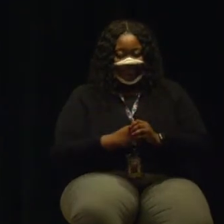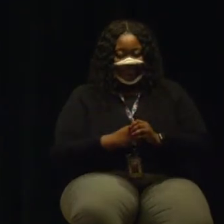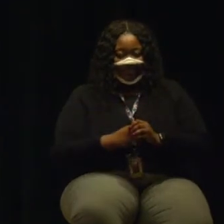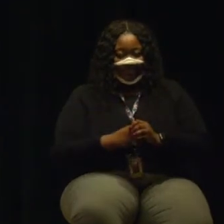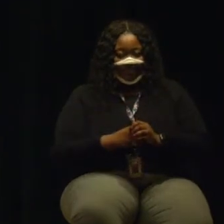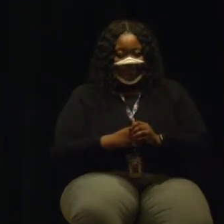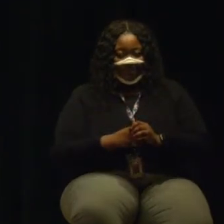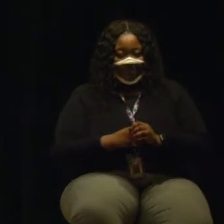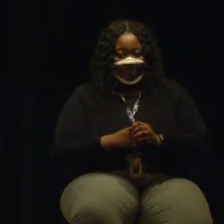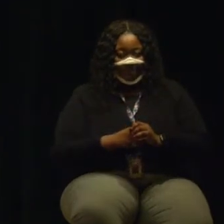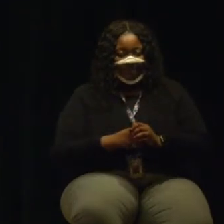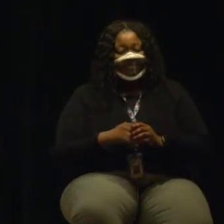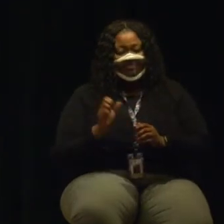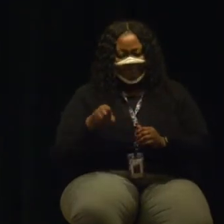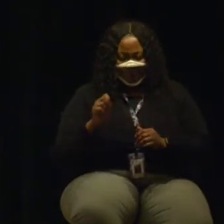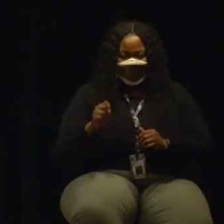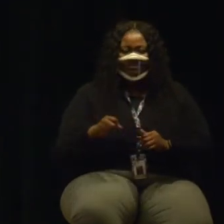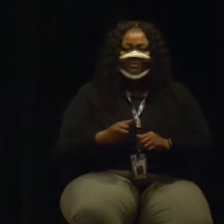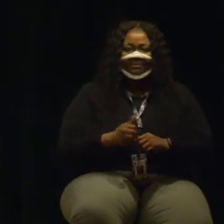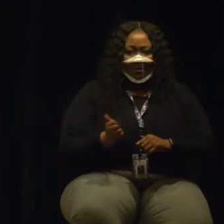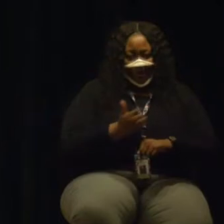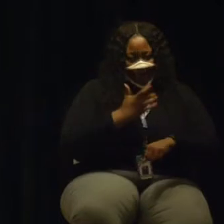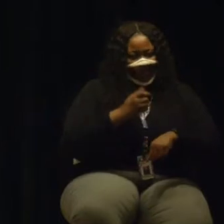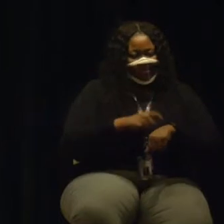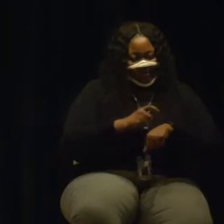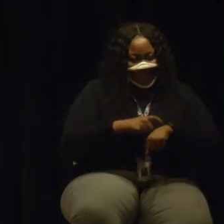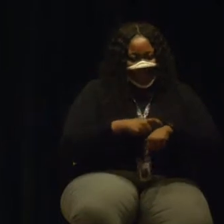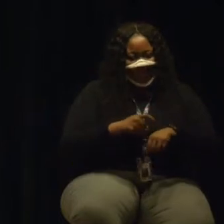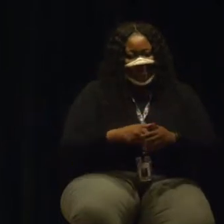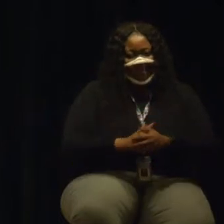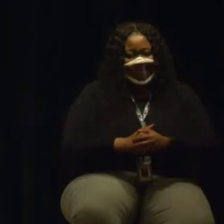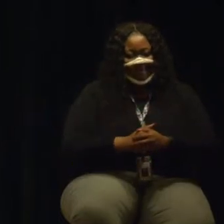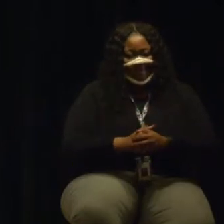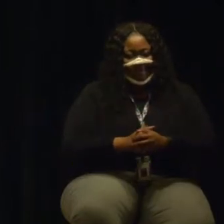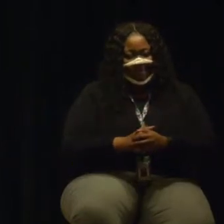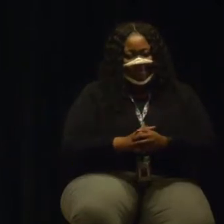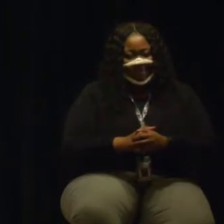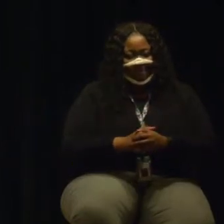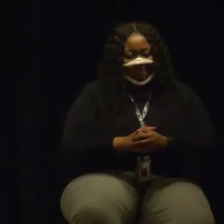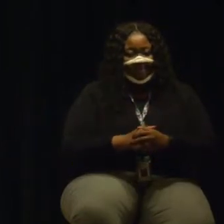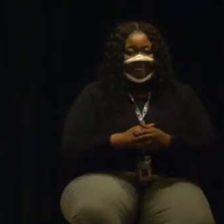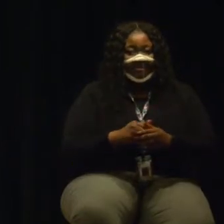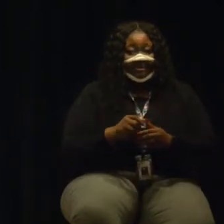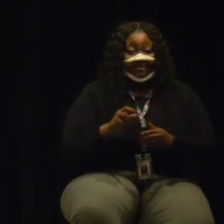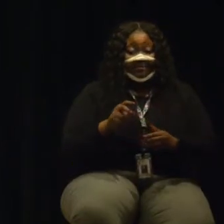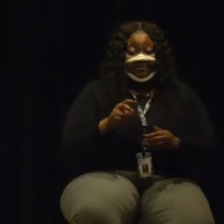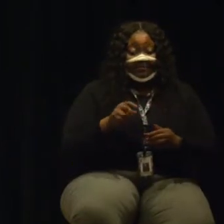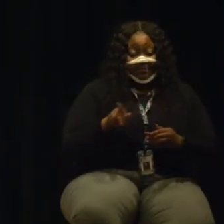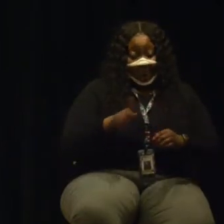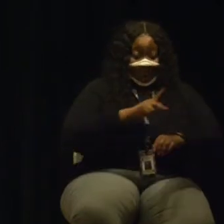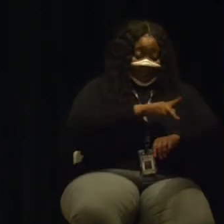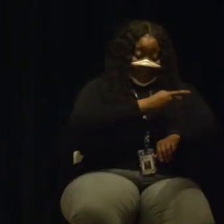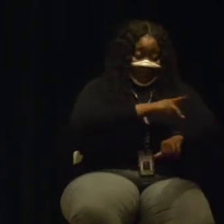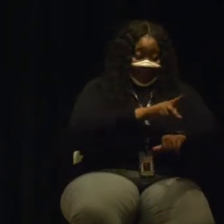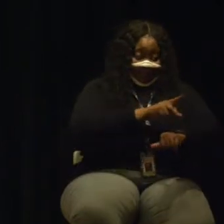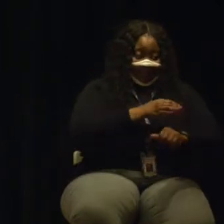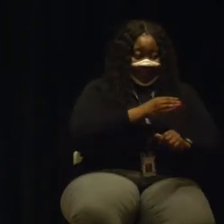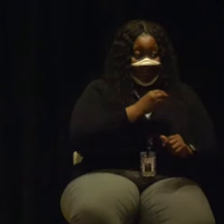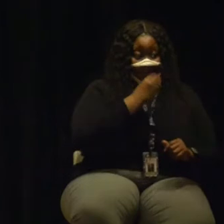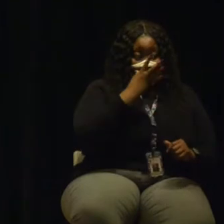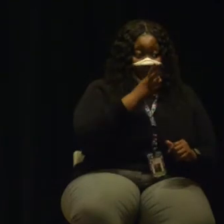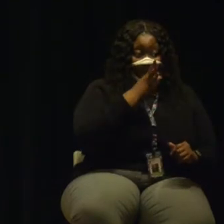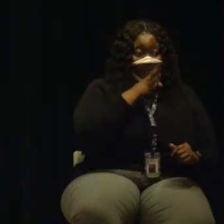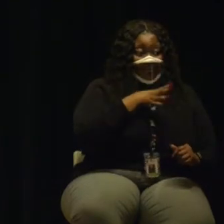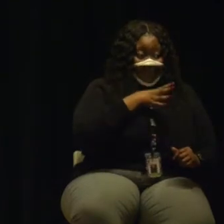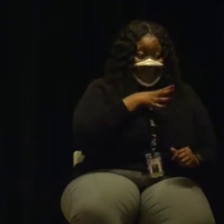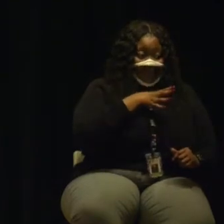and even more so with the voices of the poems that are in the poems that are in the voices of white women. You know, like, who am I to be